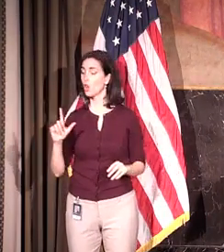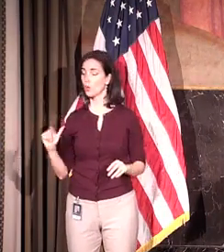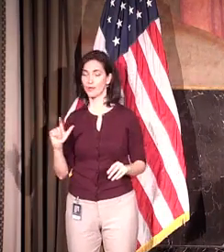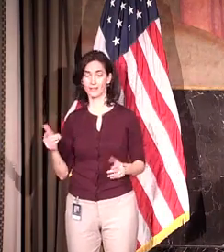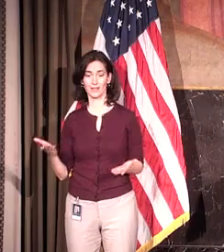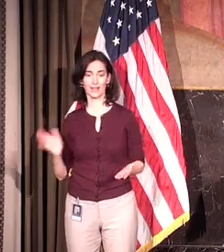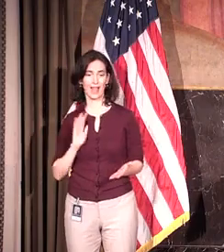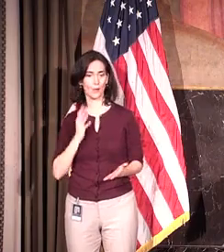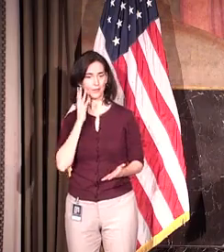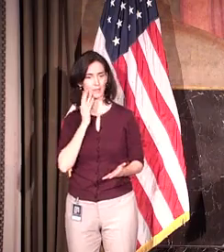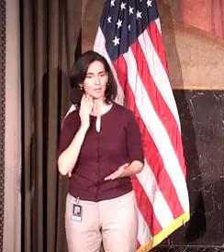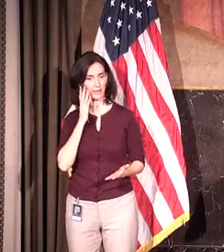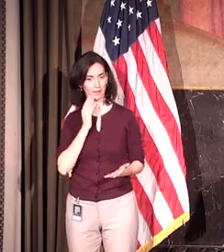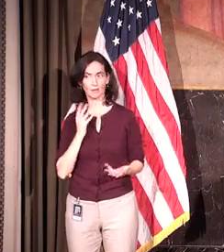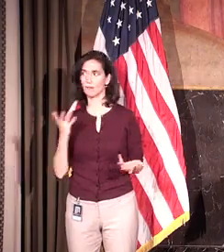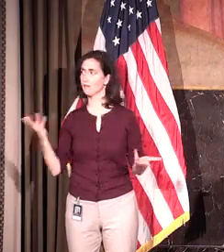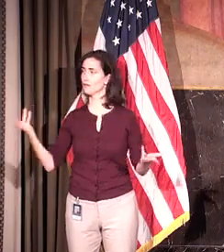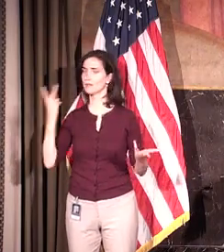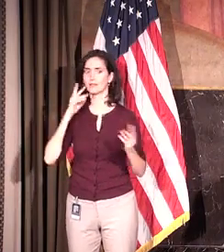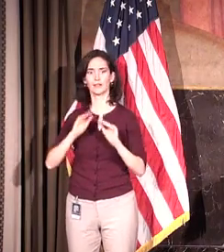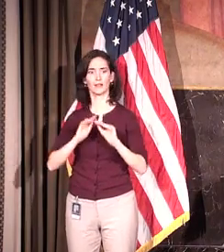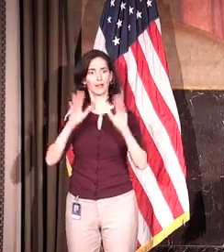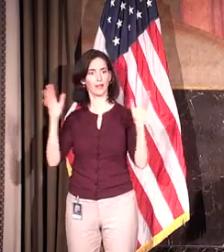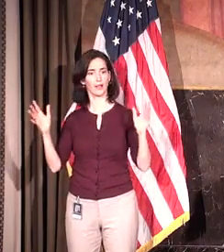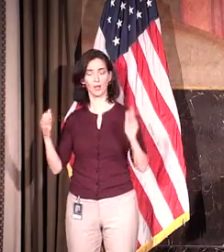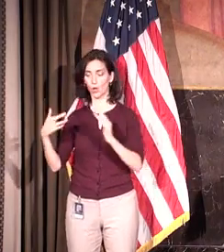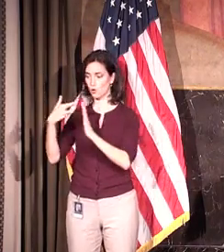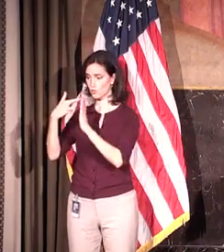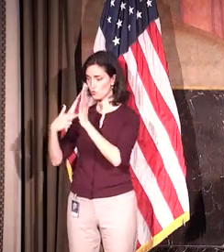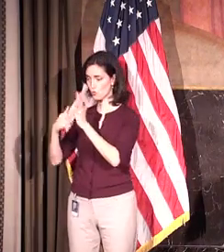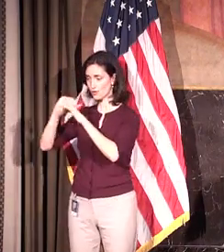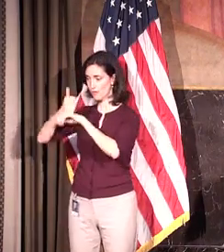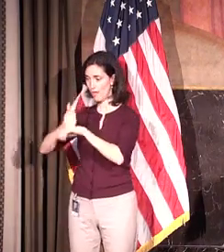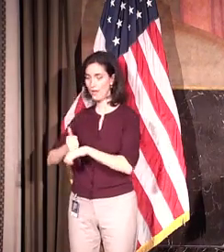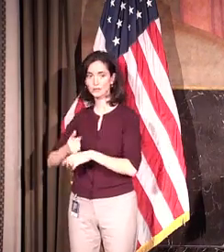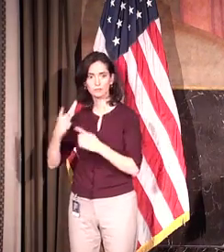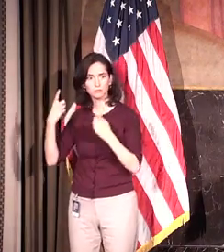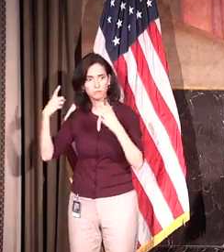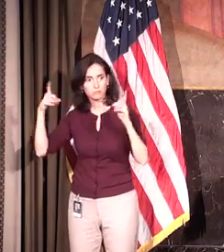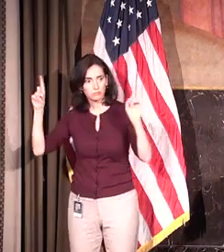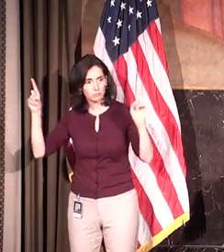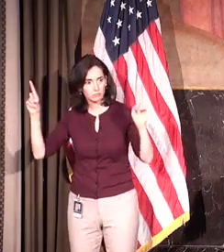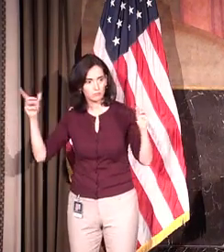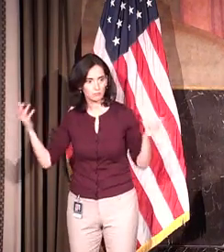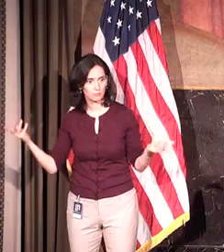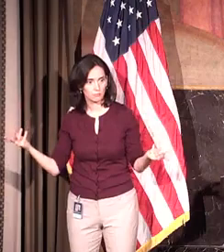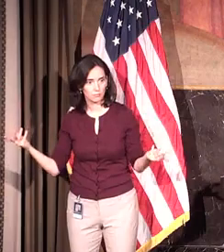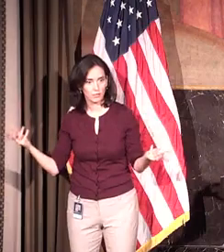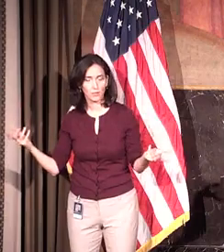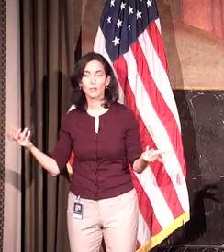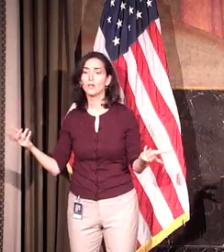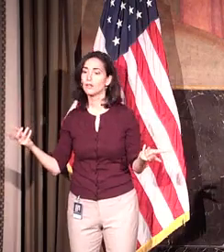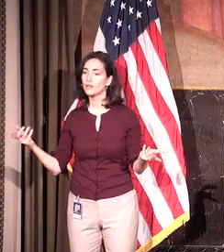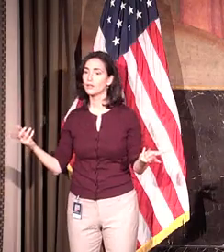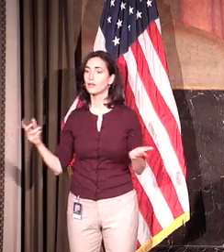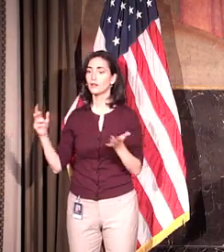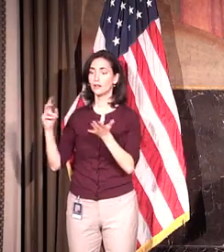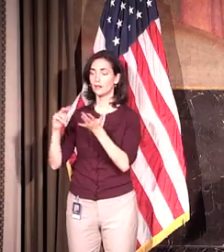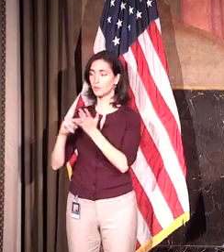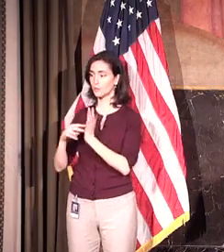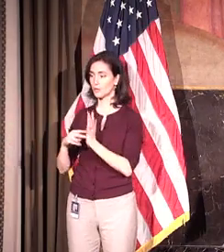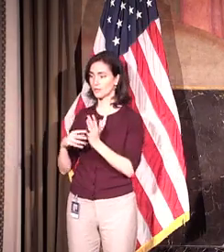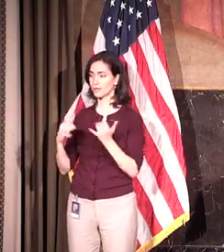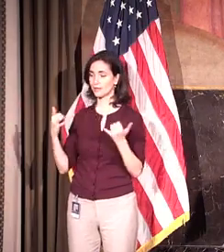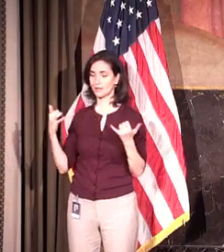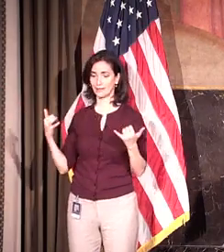Louisiana now is extremely clear. These measures work. And what we cannot do is